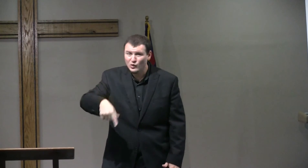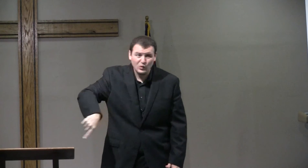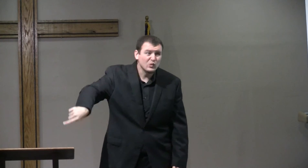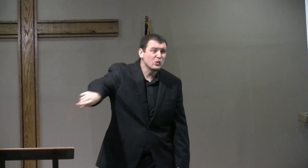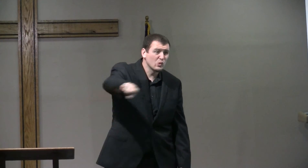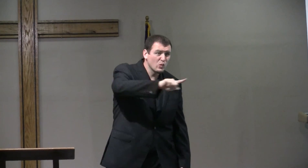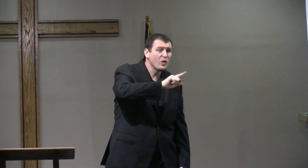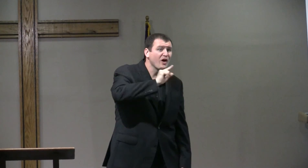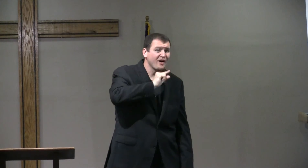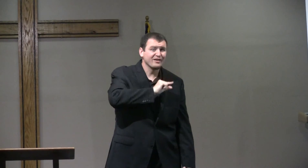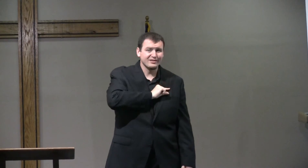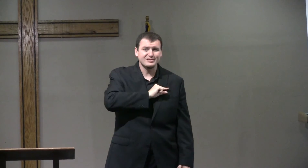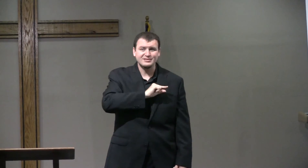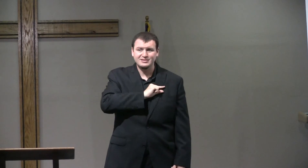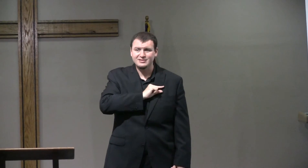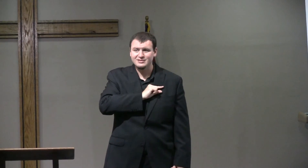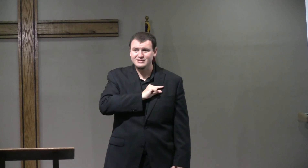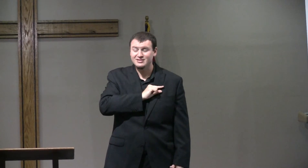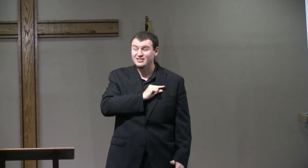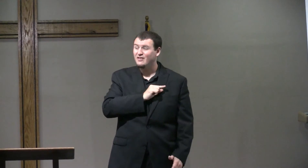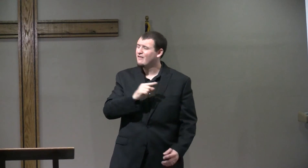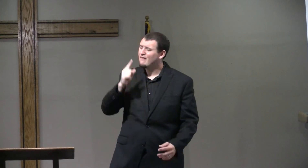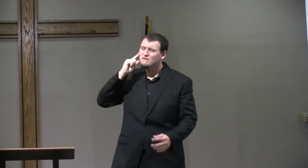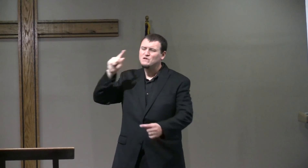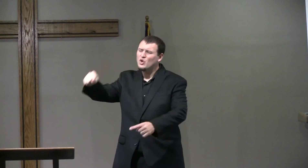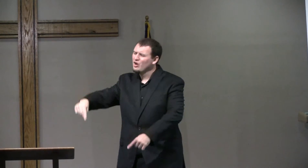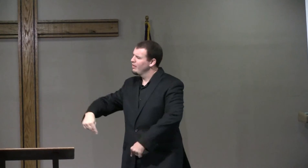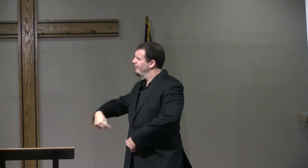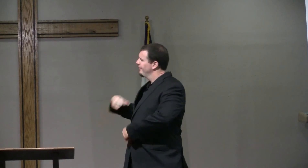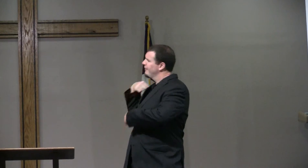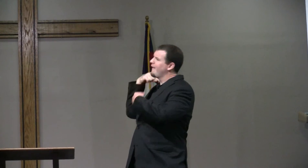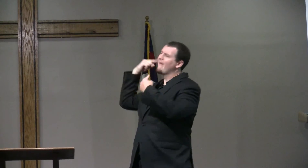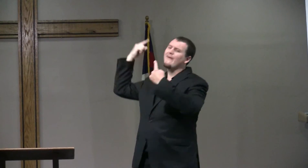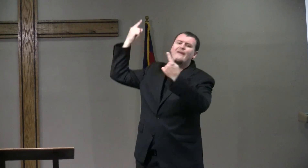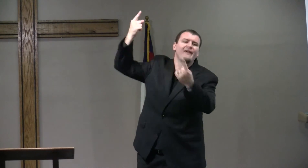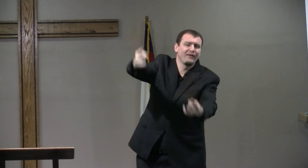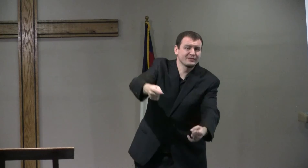We have to understand that we are guilty. You are guilty.